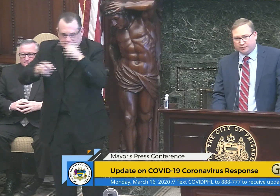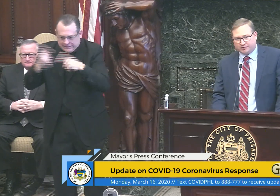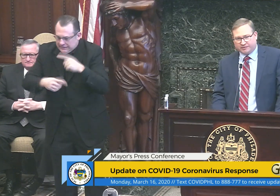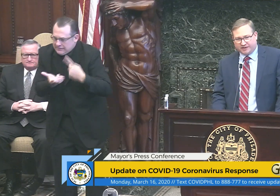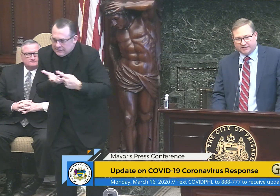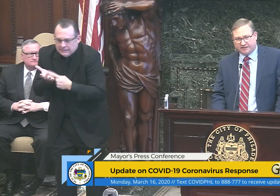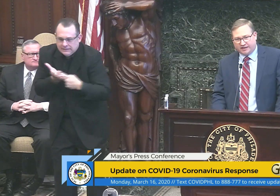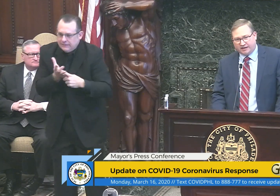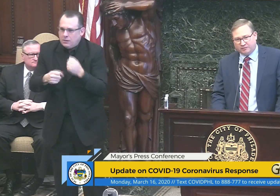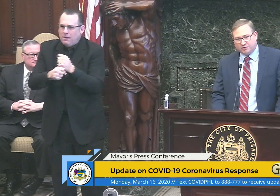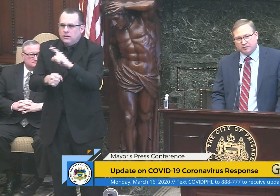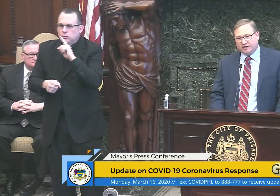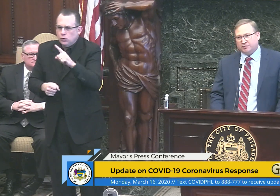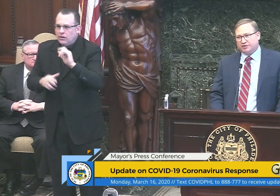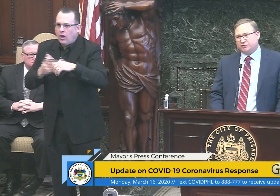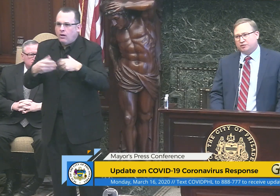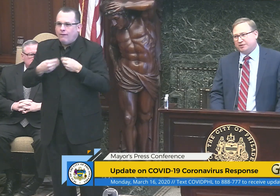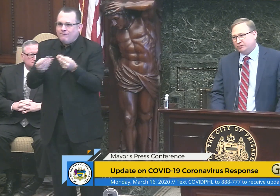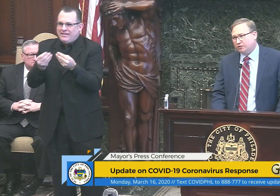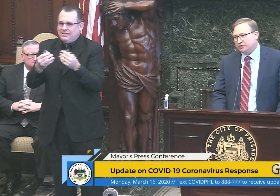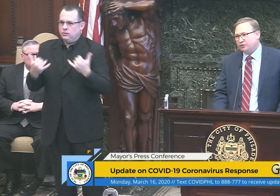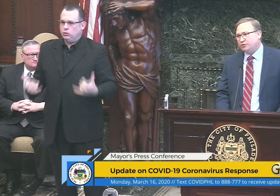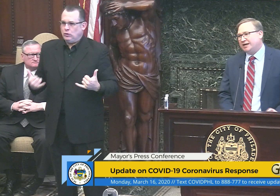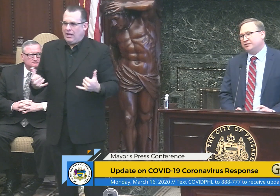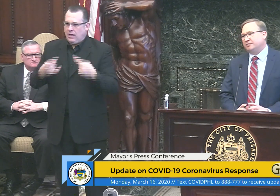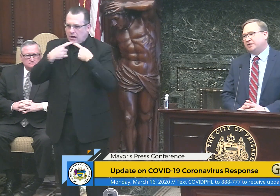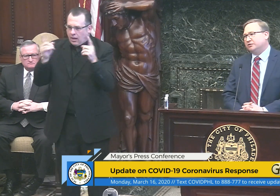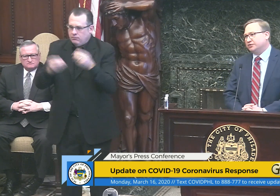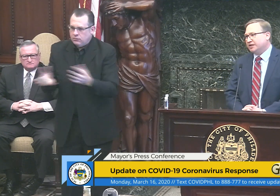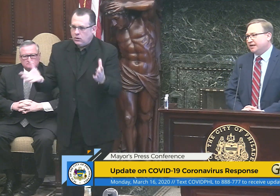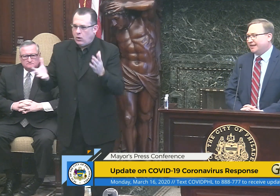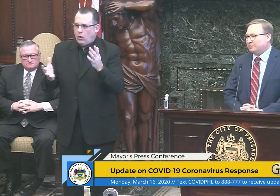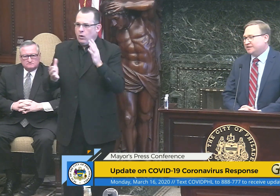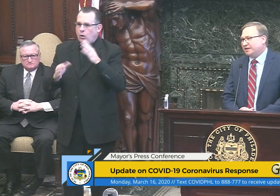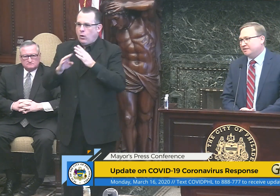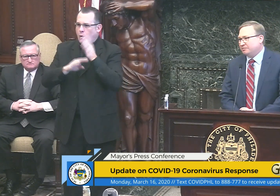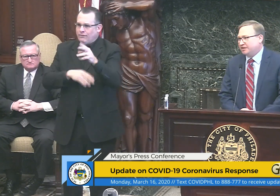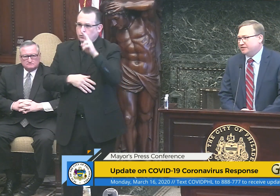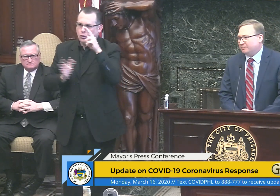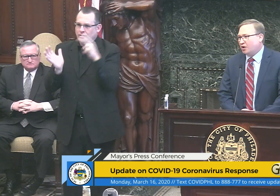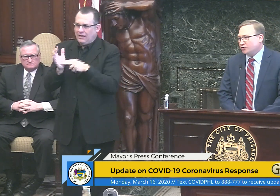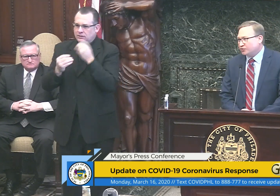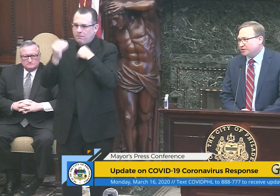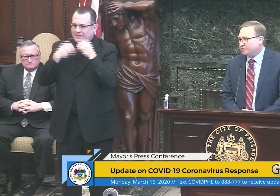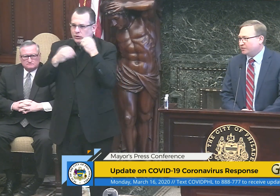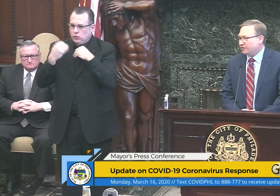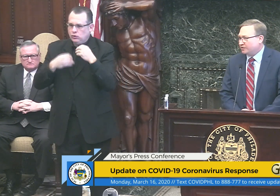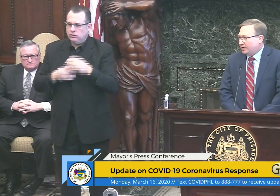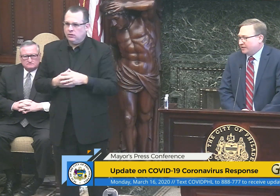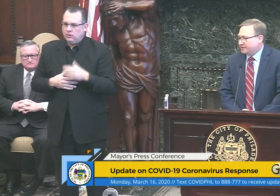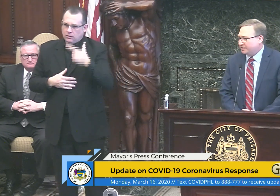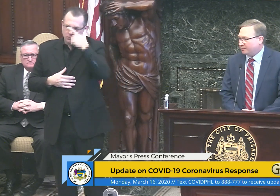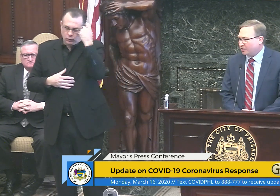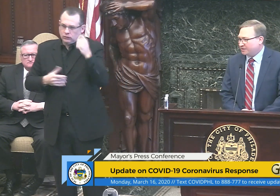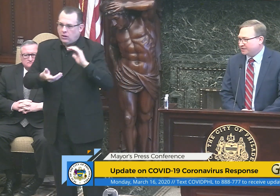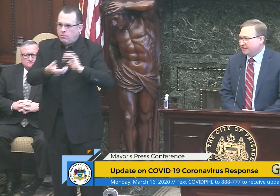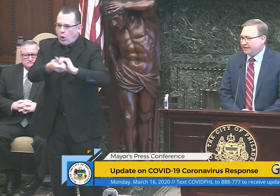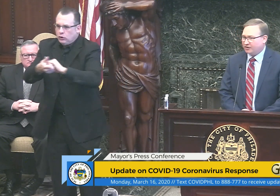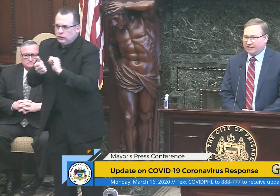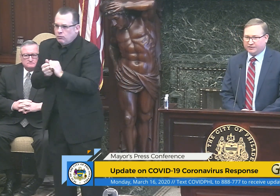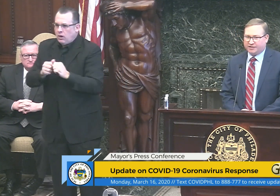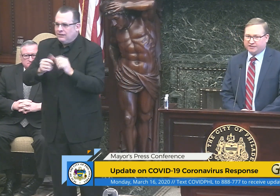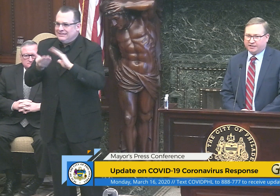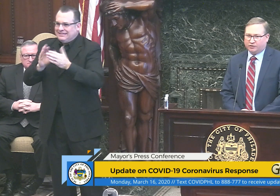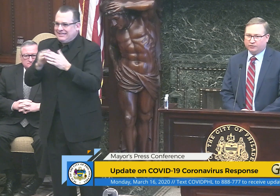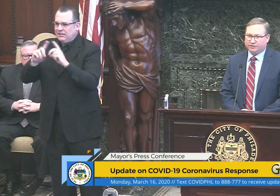our children were fed today. We were able to distribute over 2,000 meals, and that was done because of partnerships with our city departments